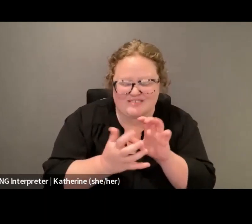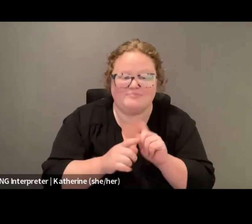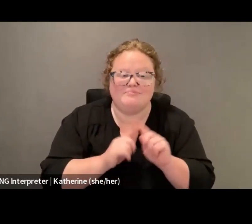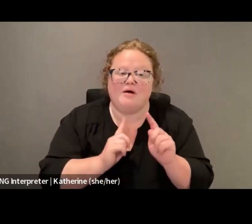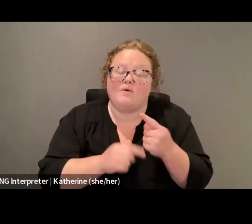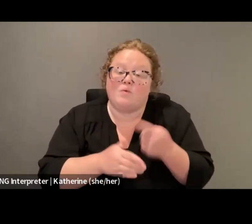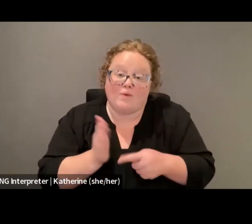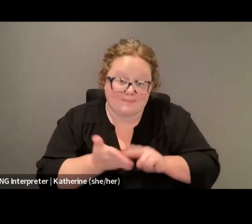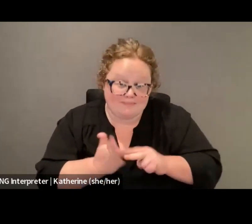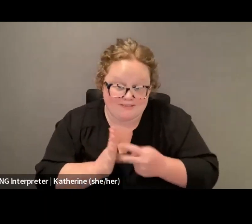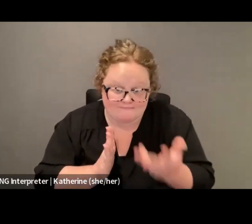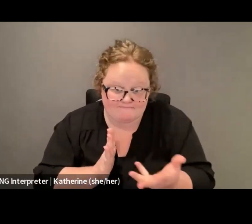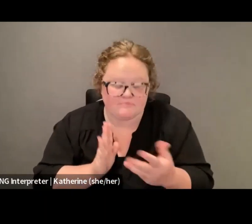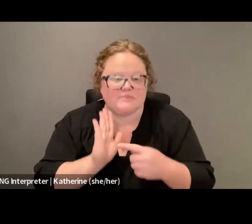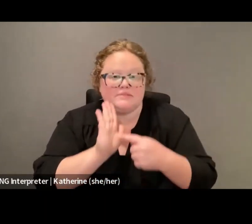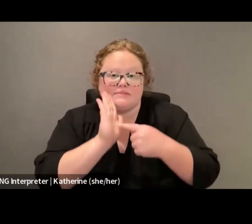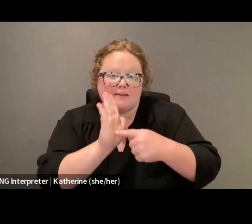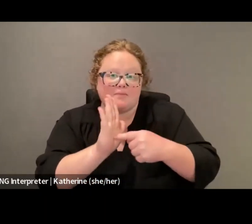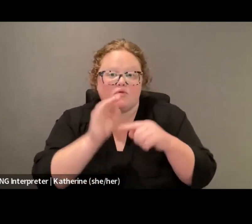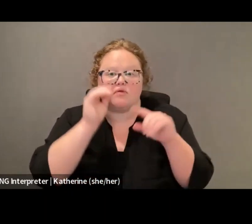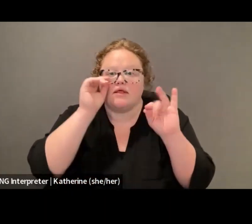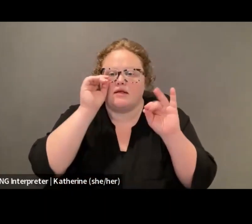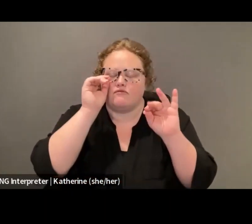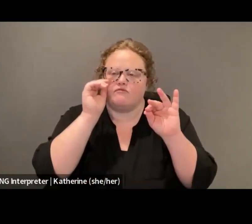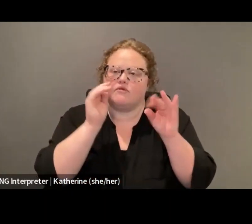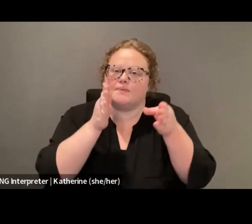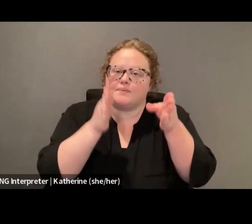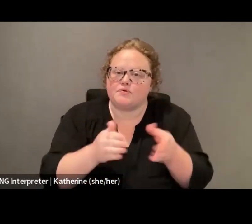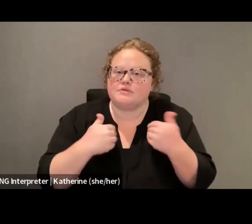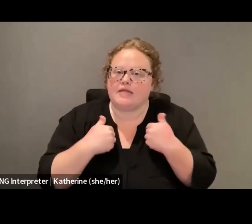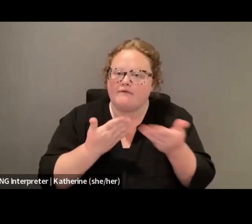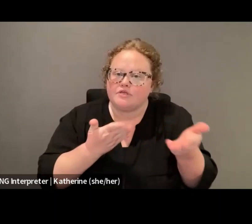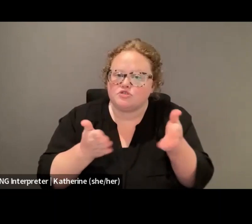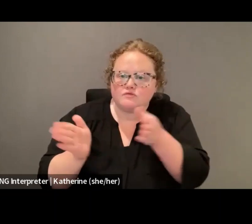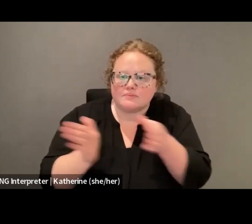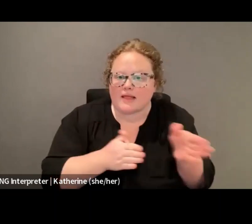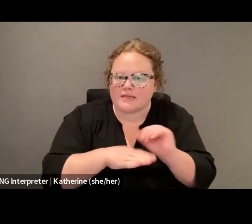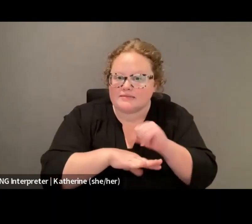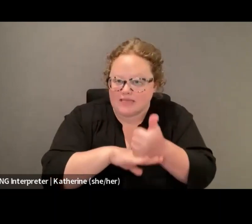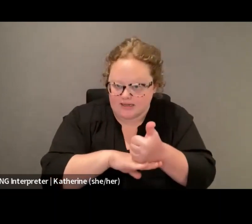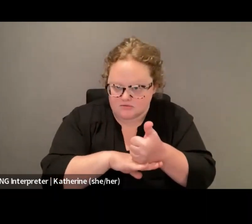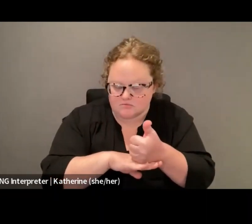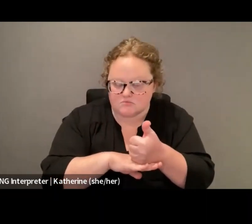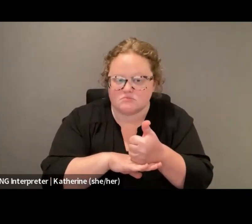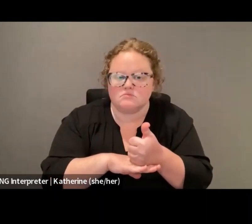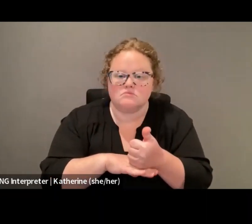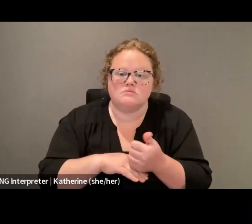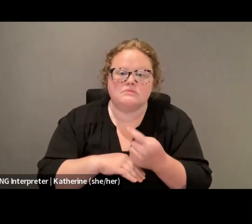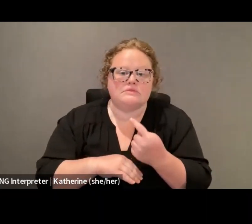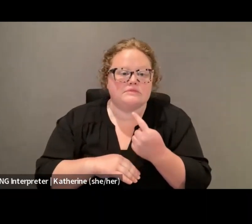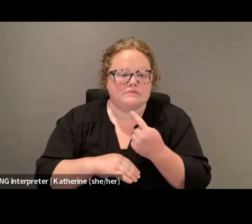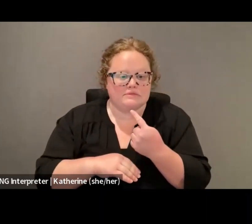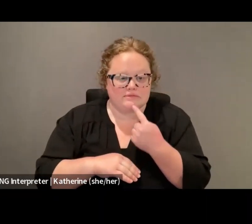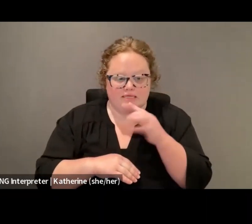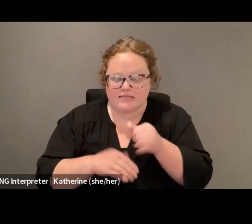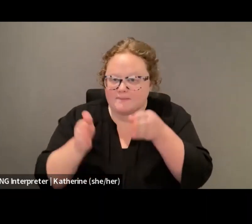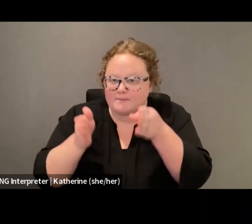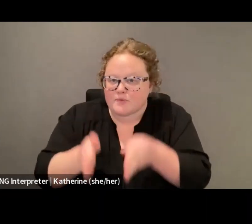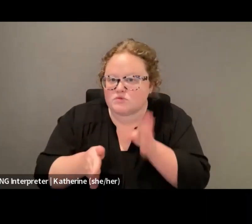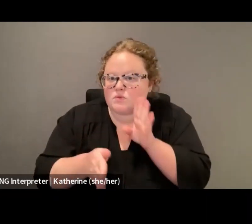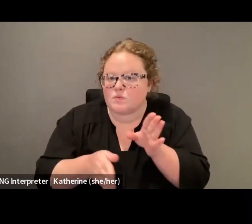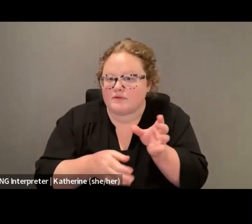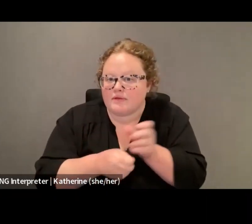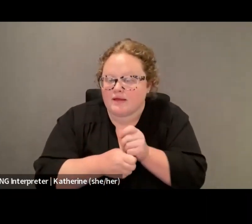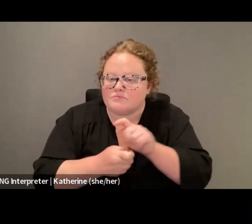is, for example, if someone's service plan was set up so that someone was going to receive a